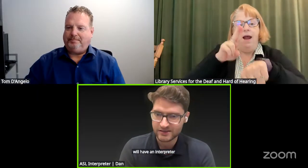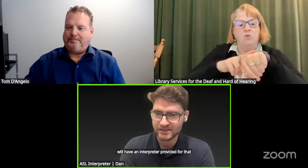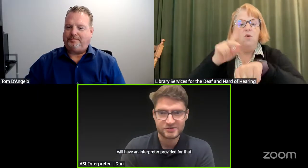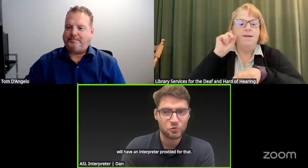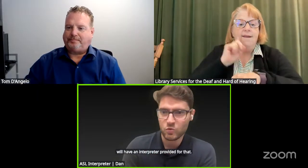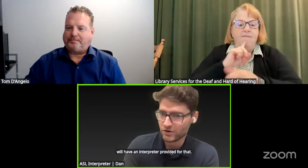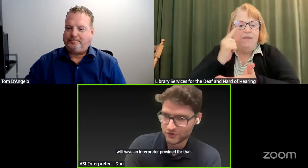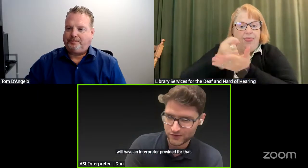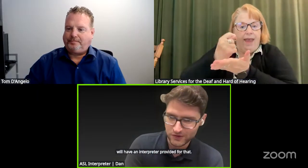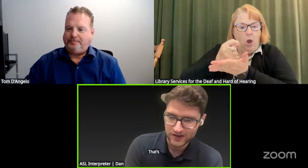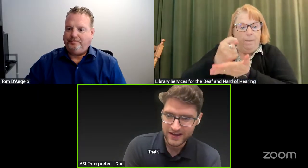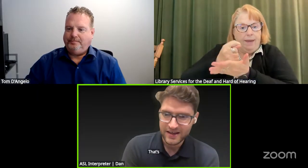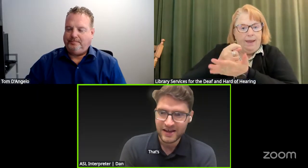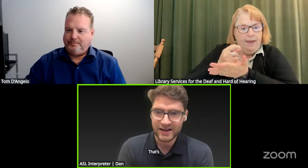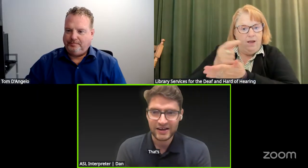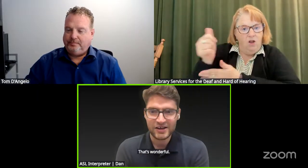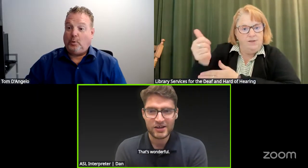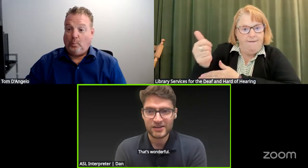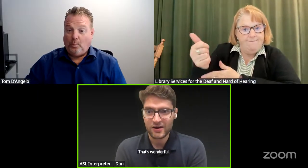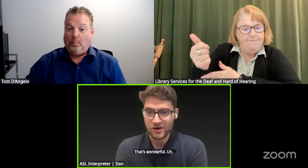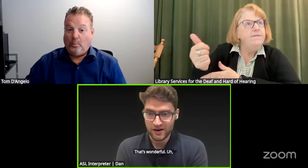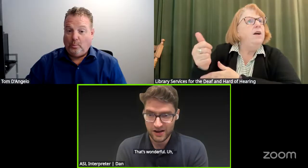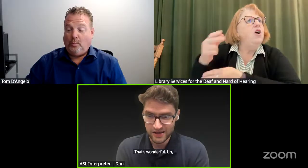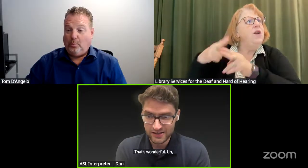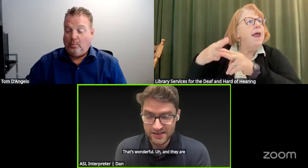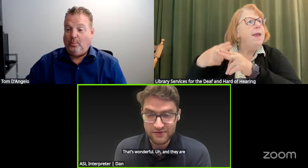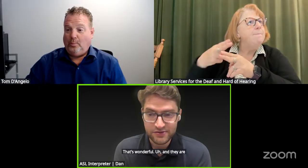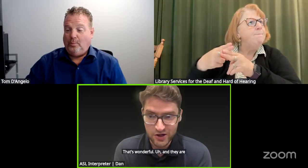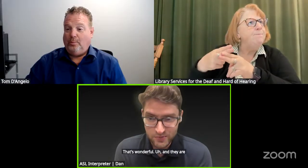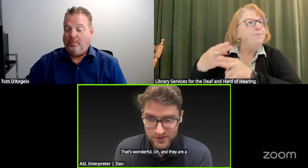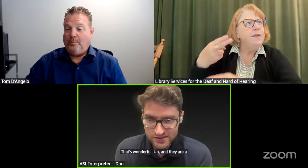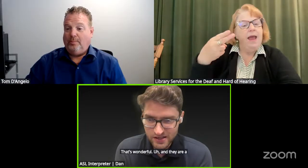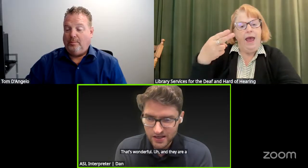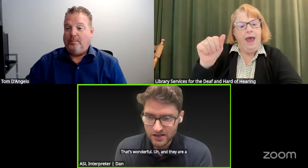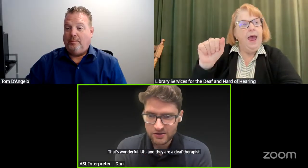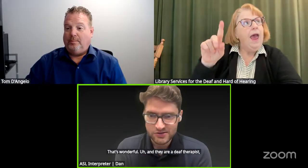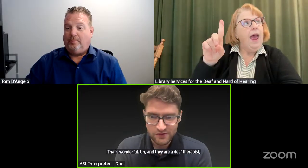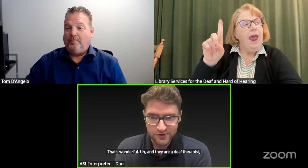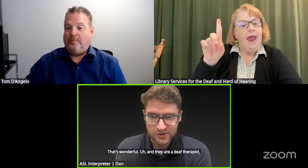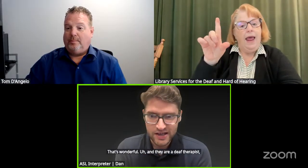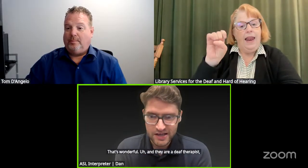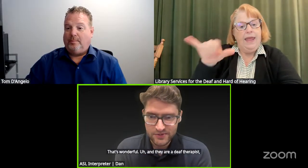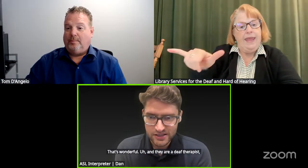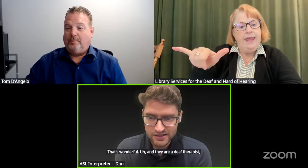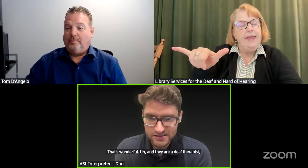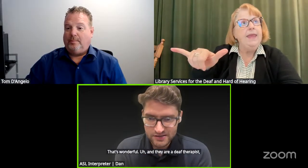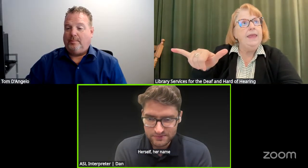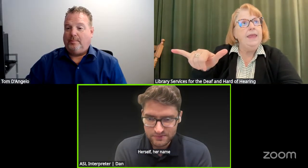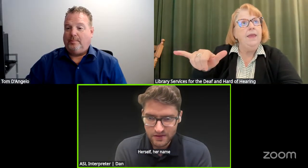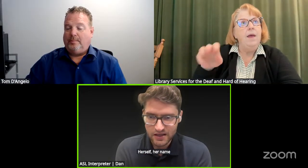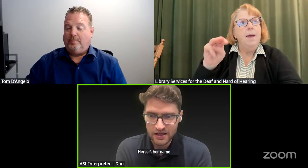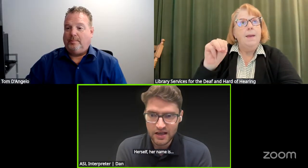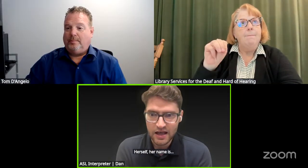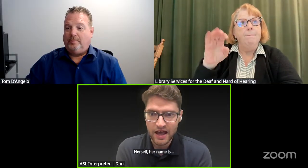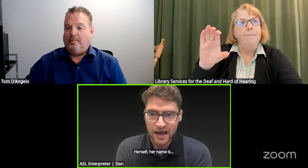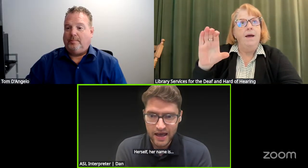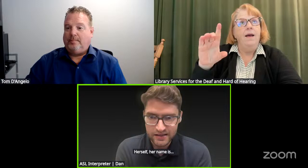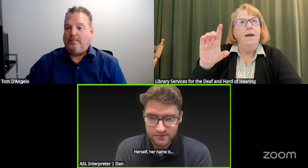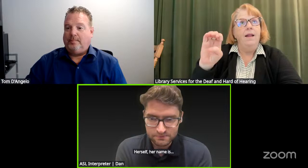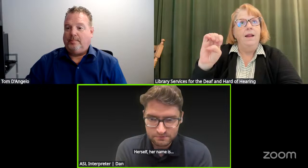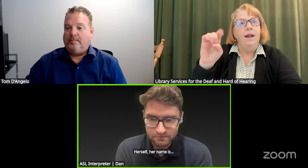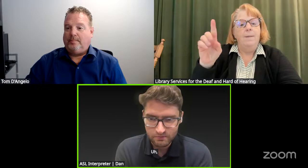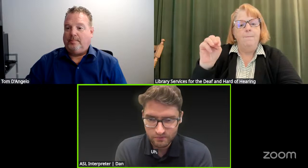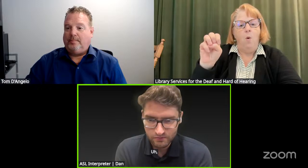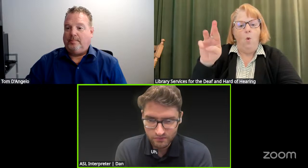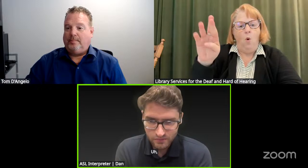that. That's wonderful. And they are a deaf therapist herself. Her name is